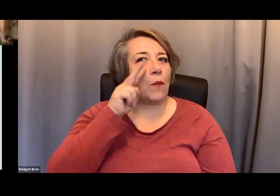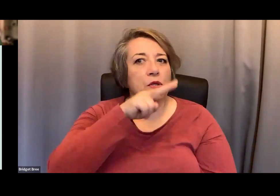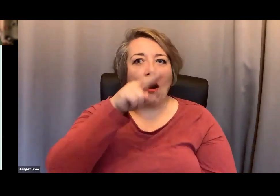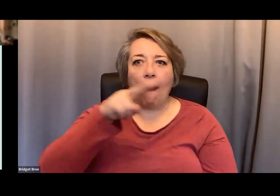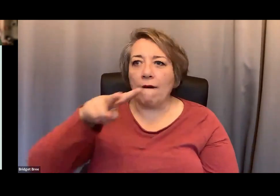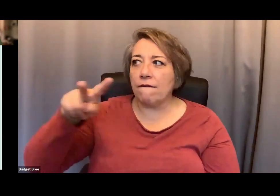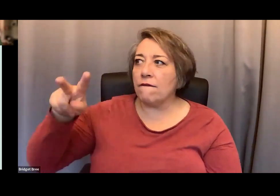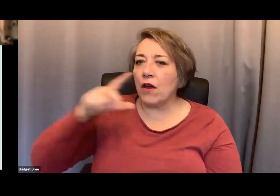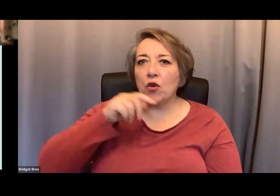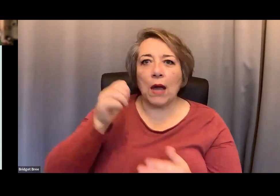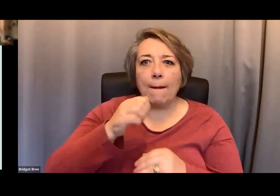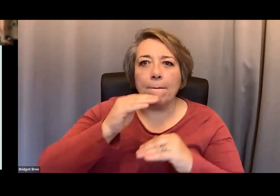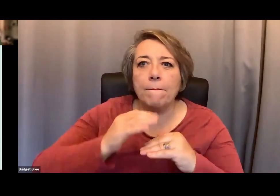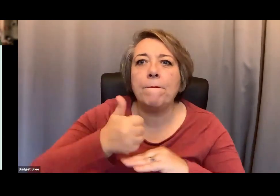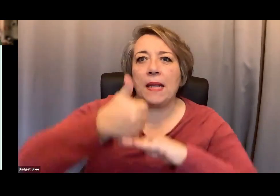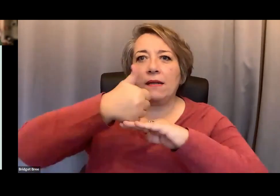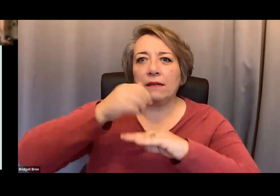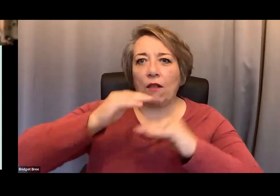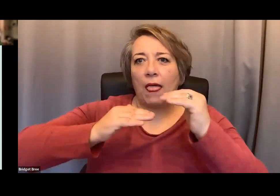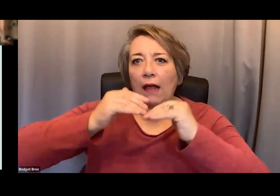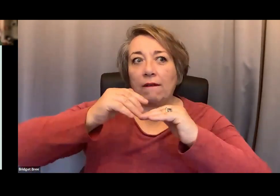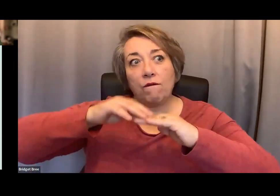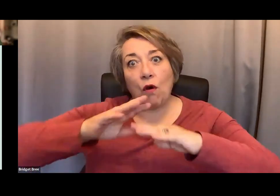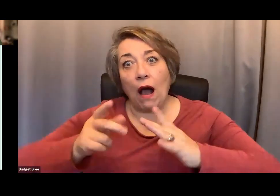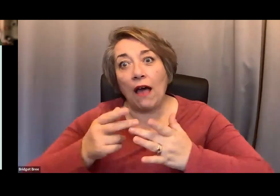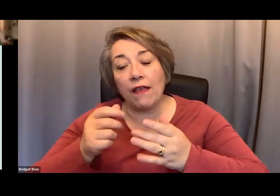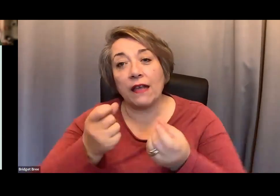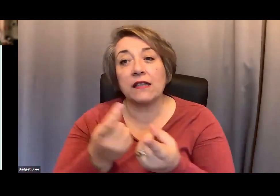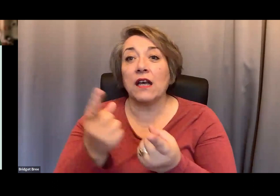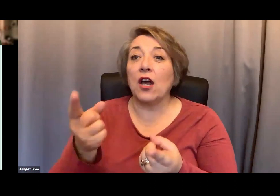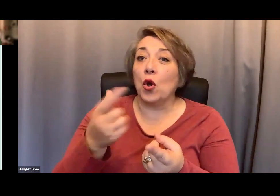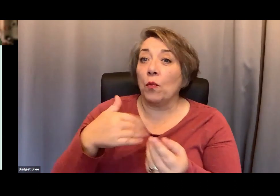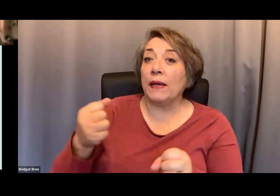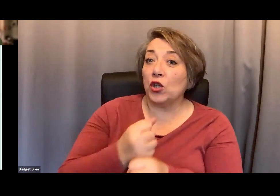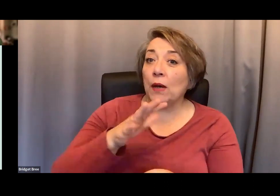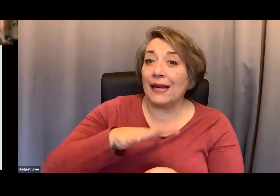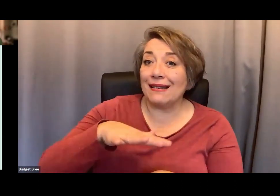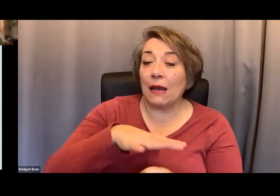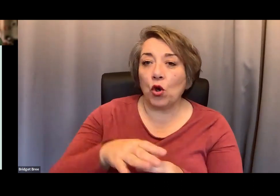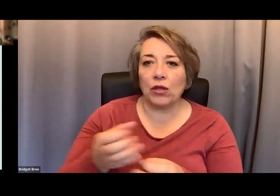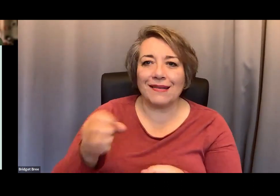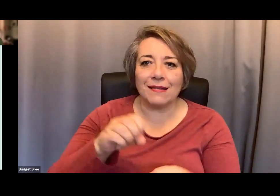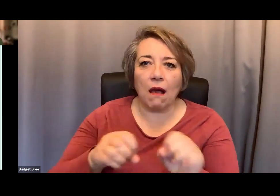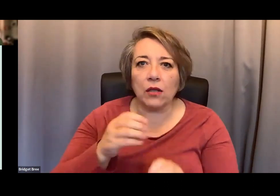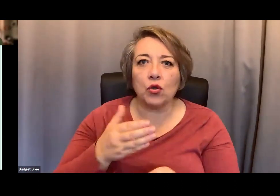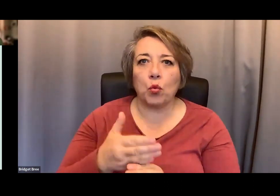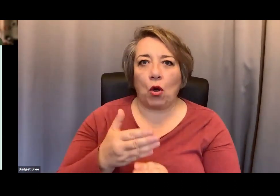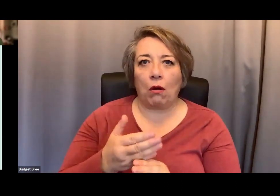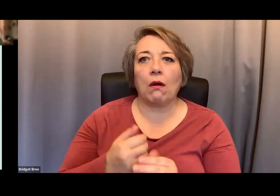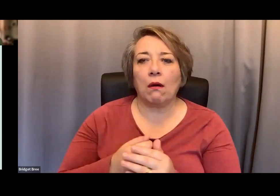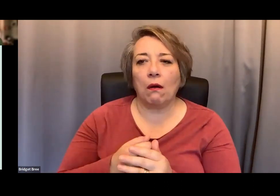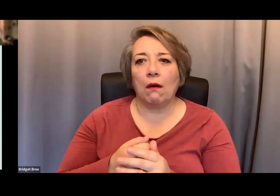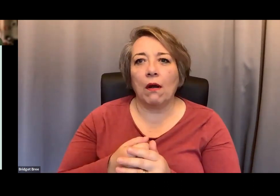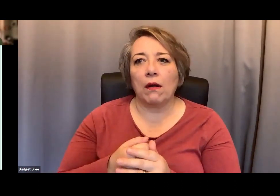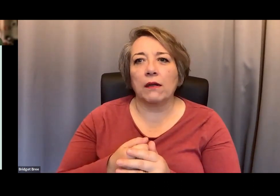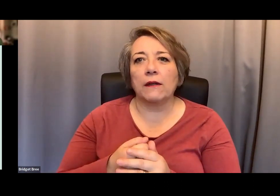been using this as a foundation for some of our neighbourhood science work, which again, you can find in the Community Portrait of Place